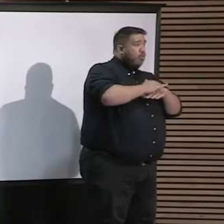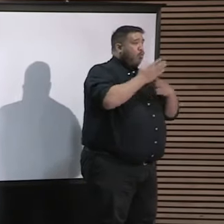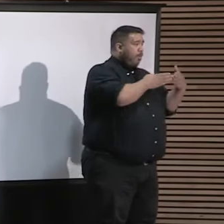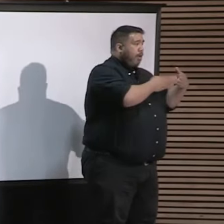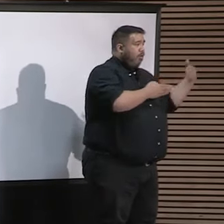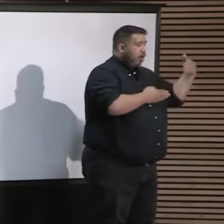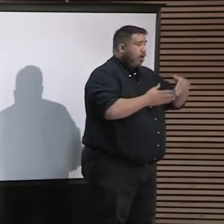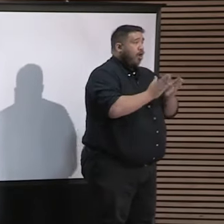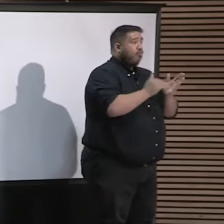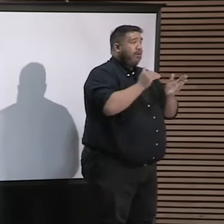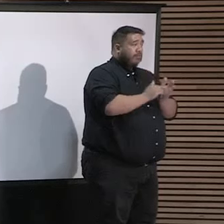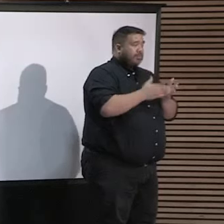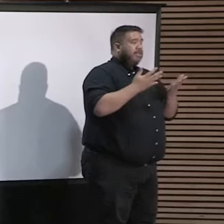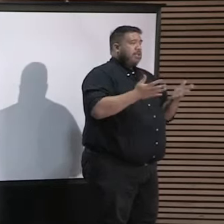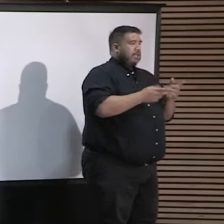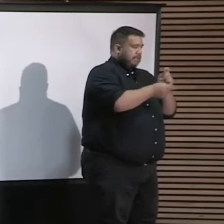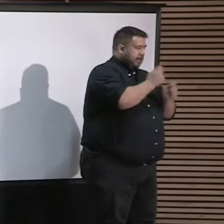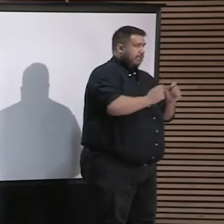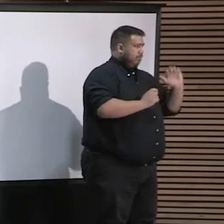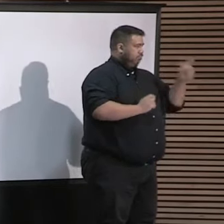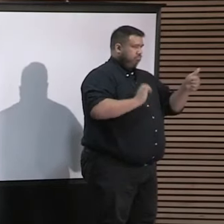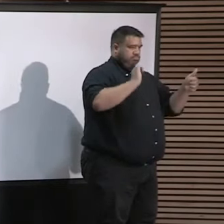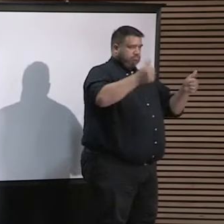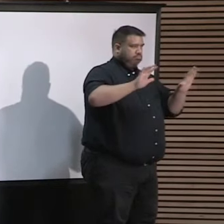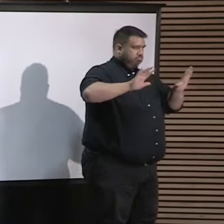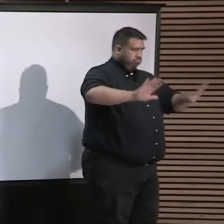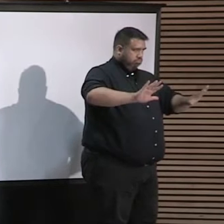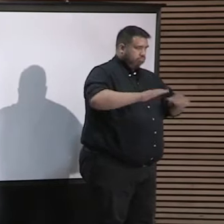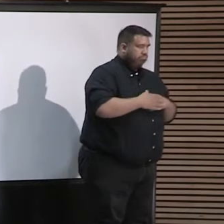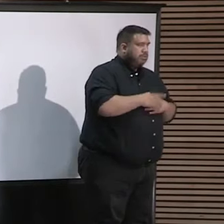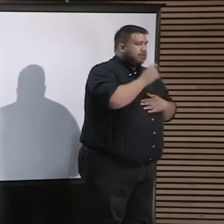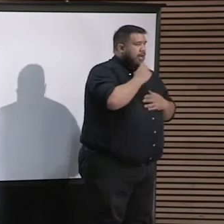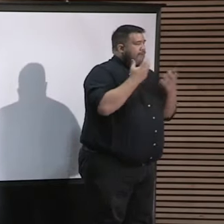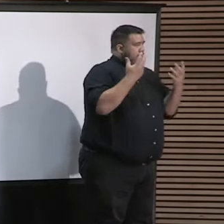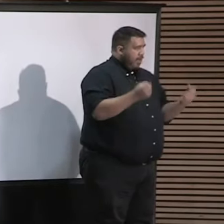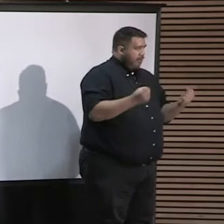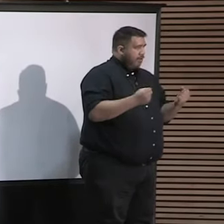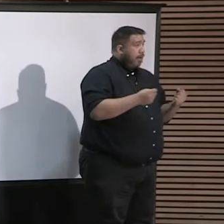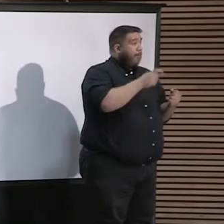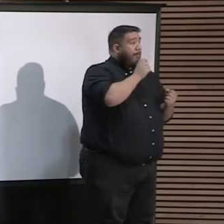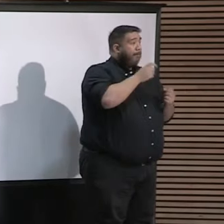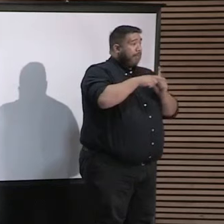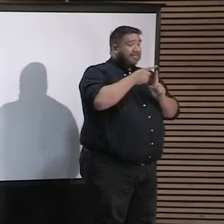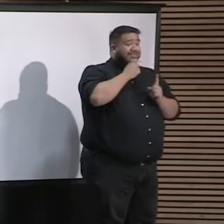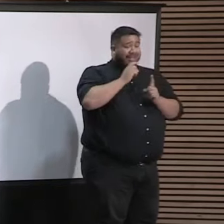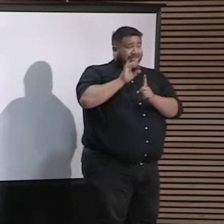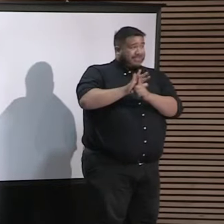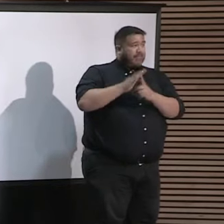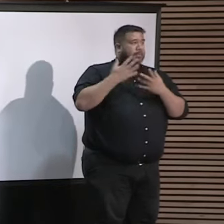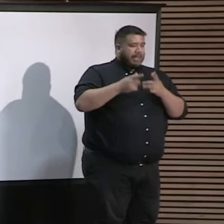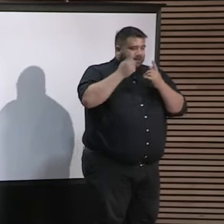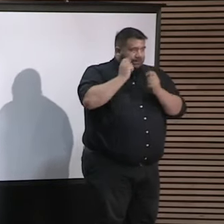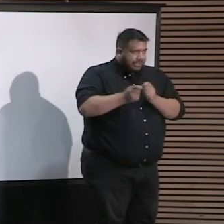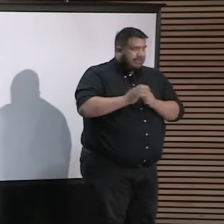ports. Testing of all government agency frontline staff at the Auckland border, that's Customs, Biosecurity, Immigration, New Zealand